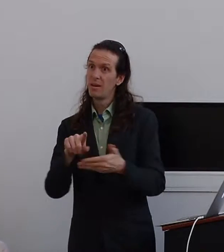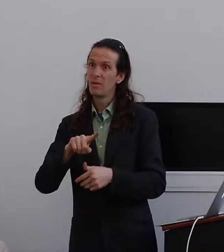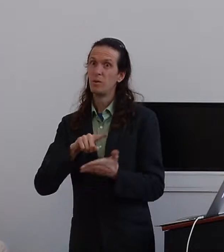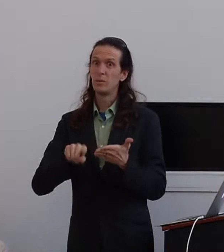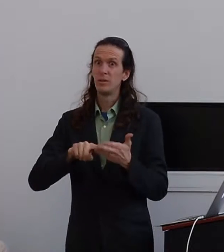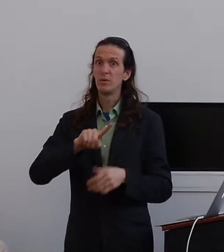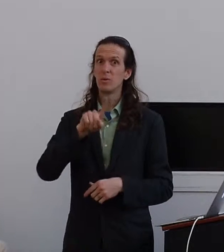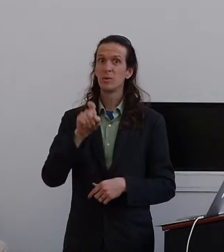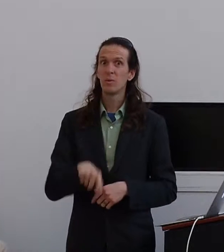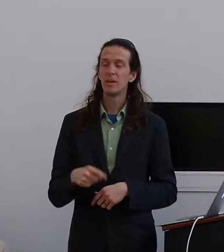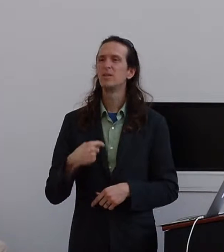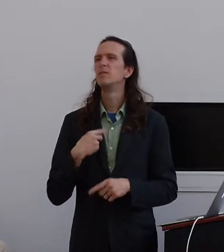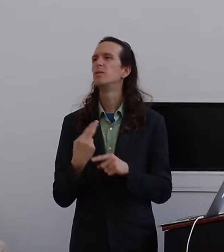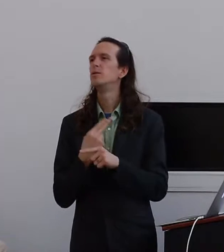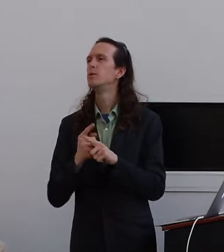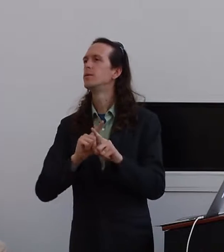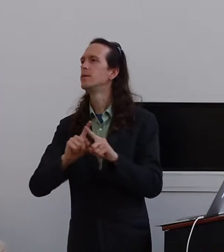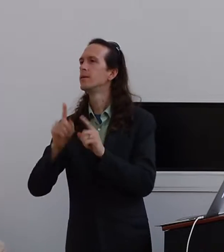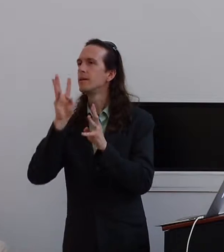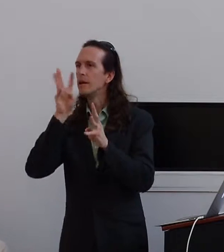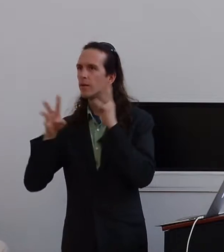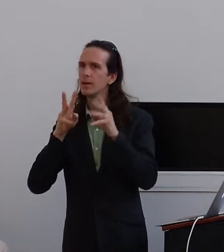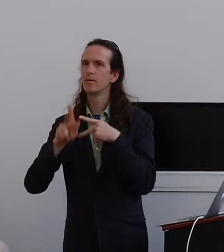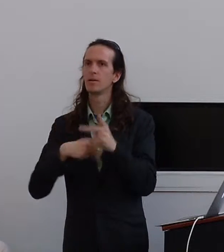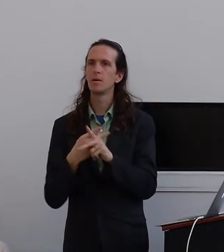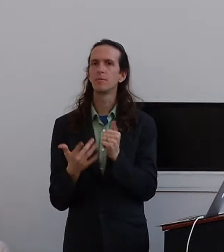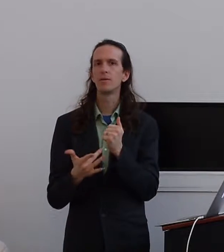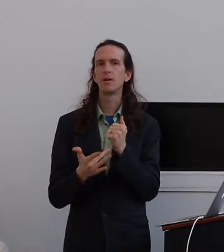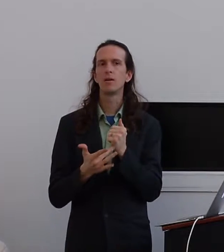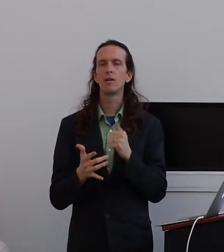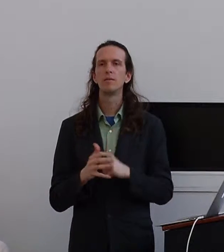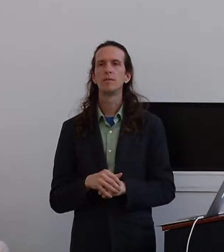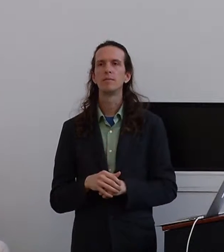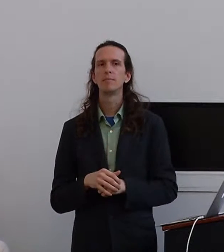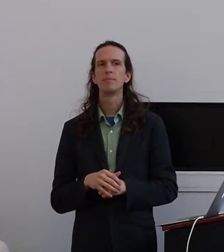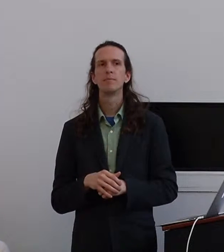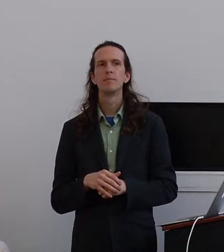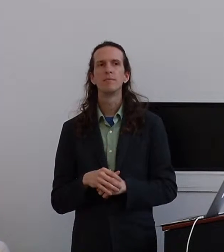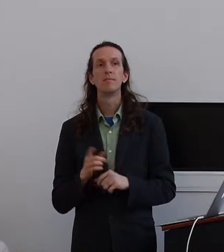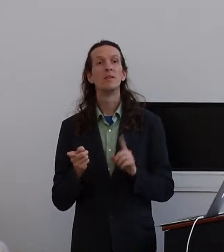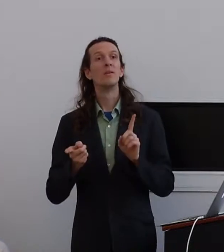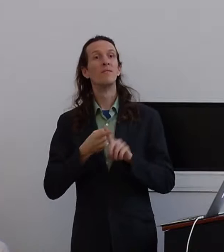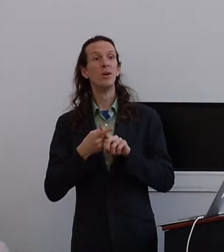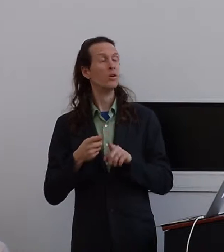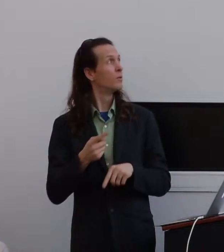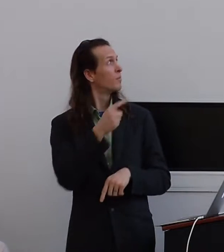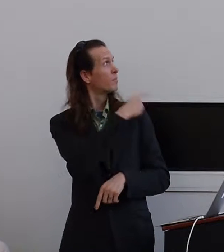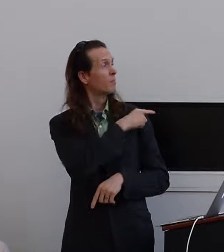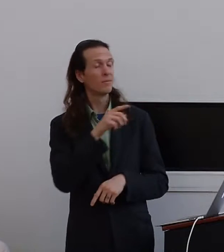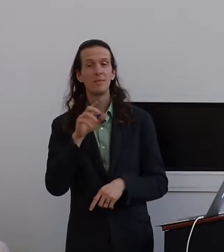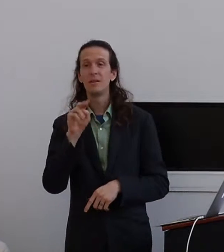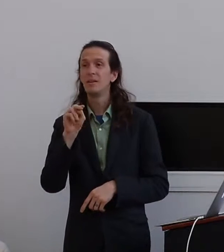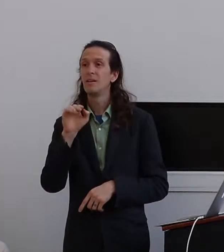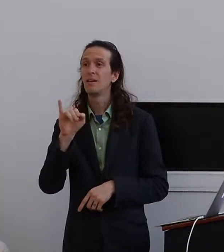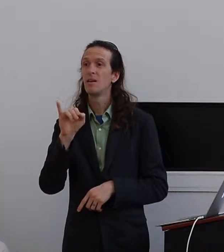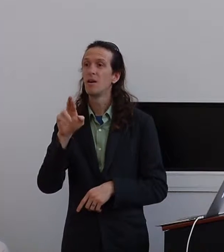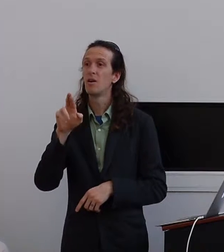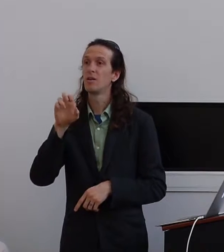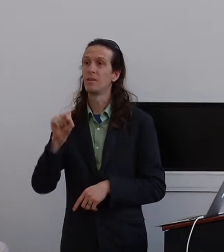To research these questions in innovative ways, we have been able to leverage the use of innovative technologies, such as